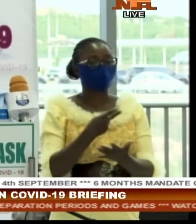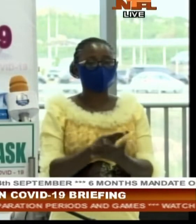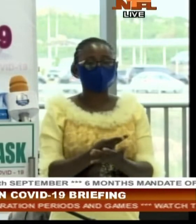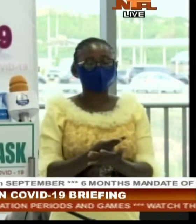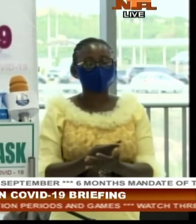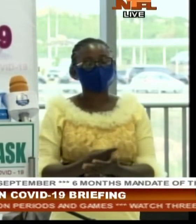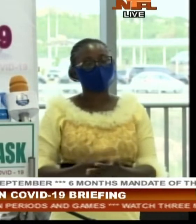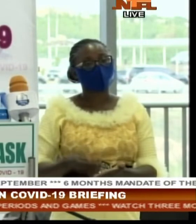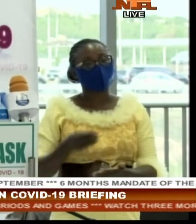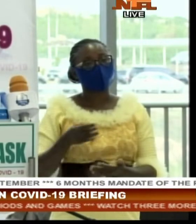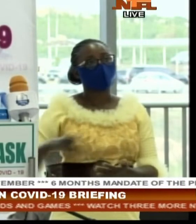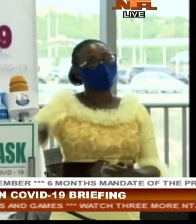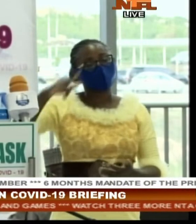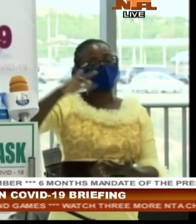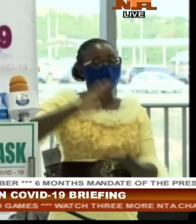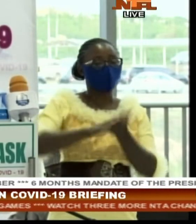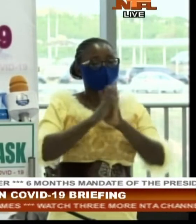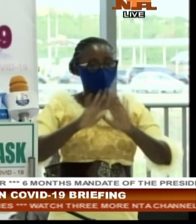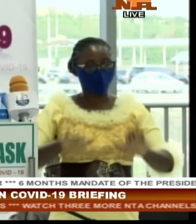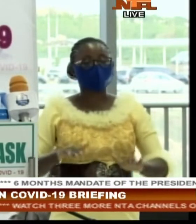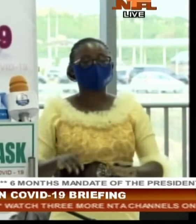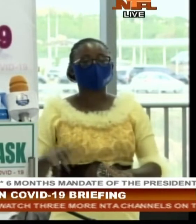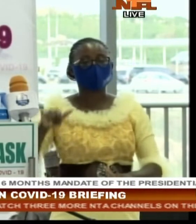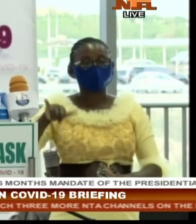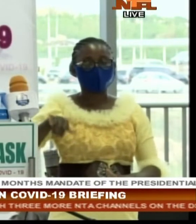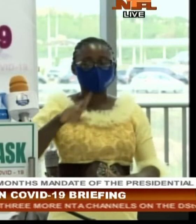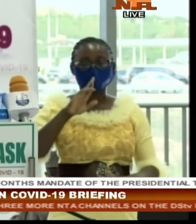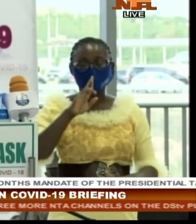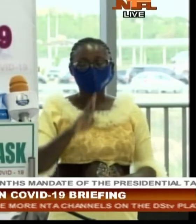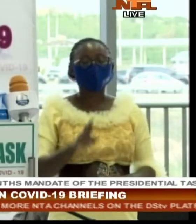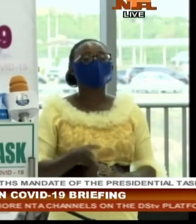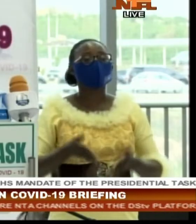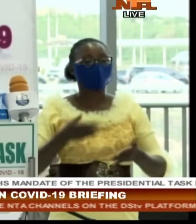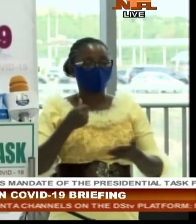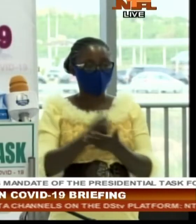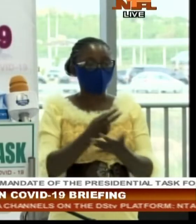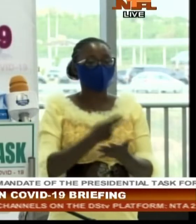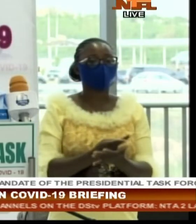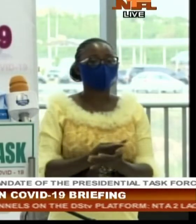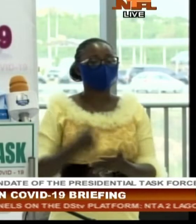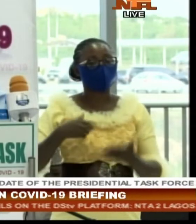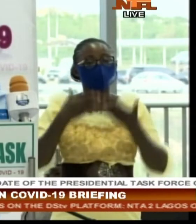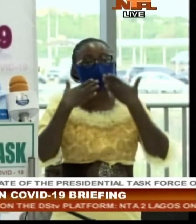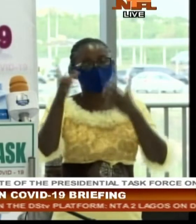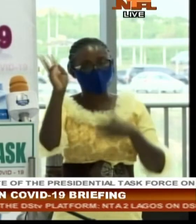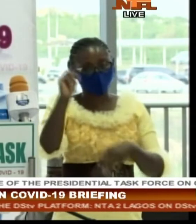Air Peace not applicable, they are approved, they are our own carrier in Nigeria, we thank them.